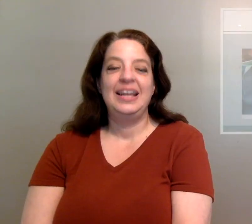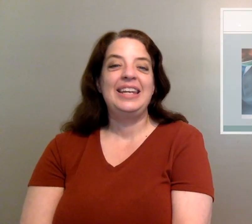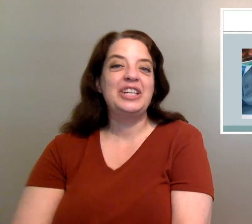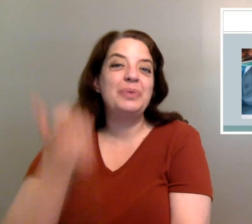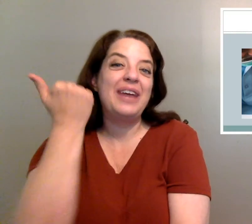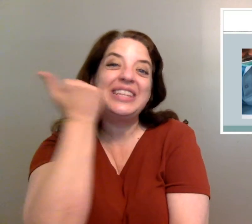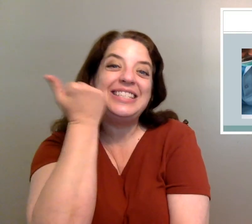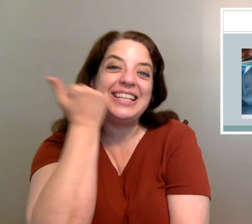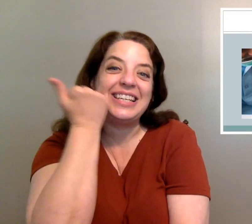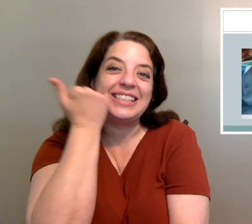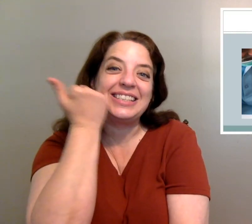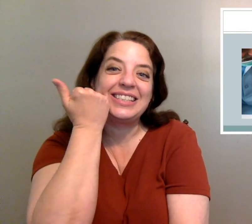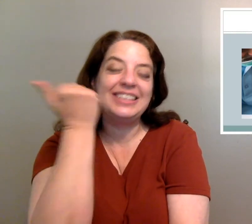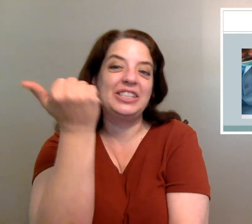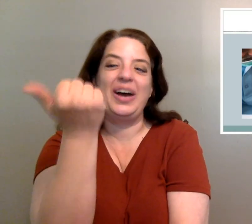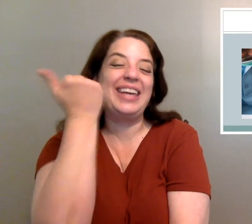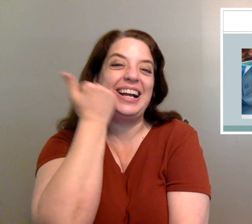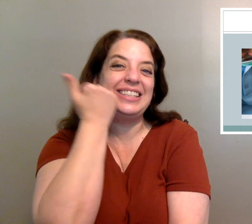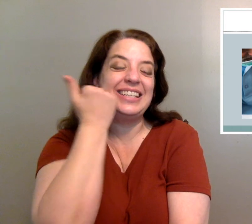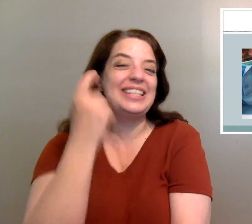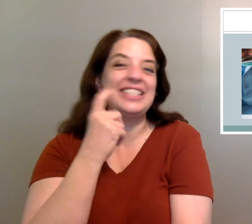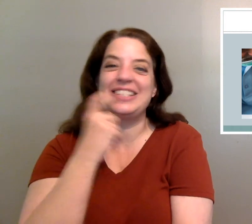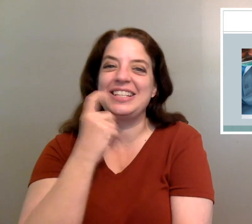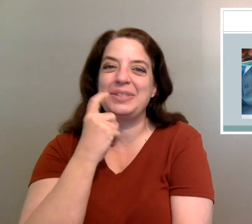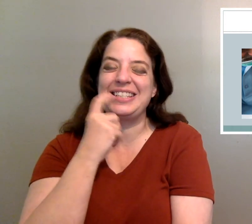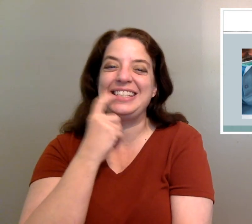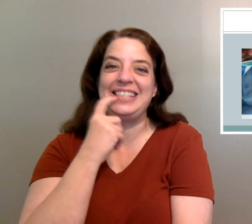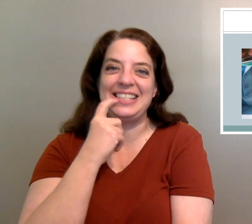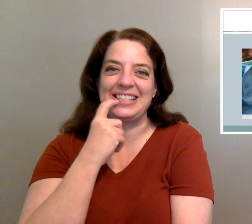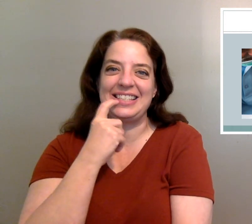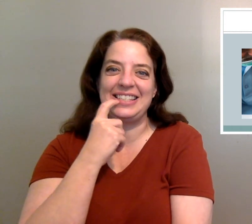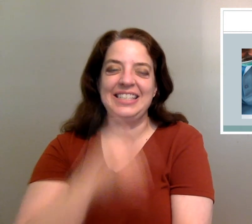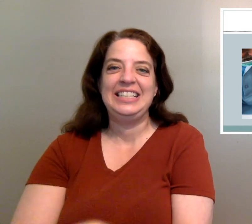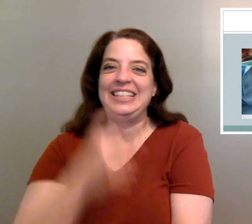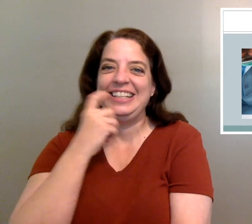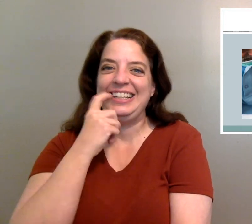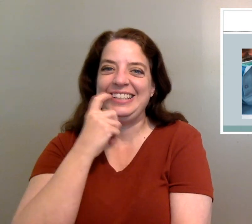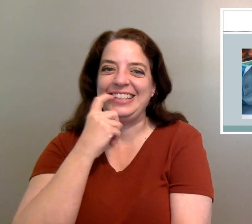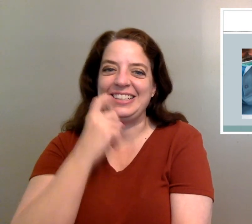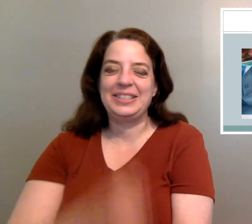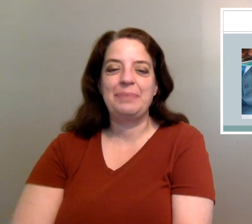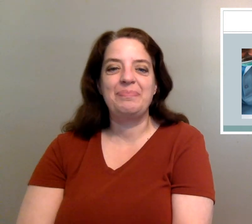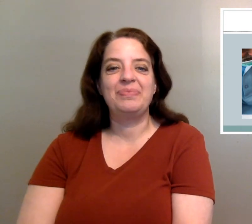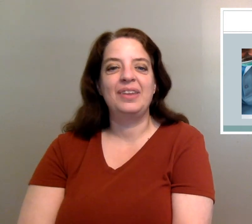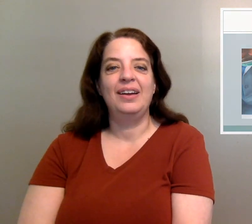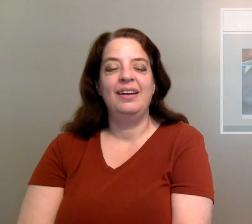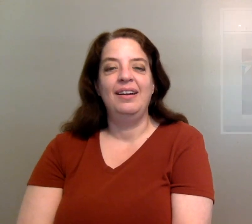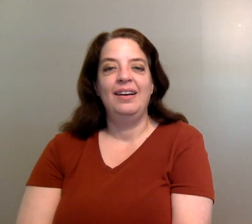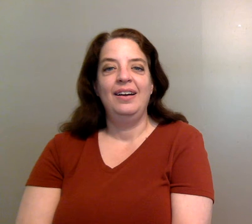Next, we have the dentist. So again, I sign dentist. Your textbook signs dentist. Dentist.